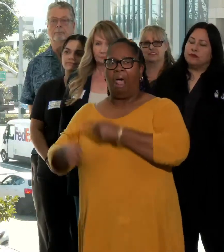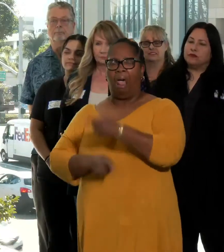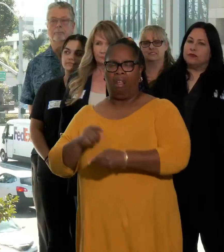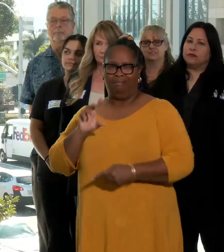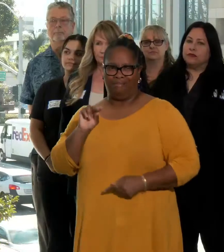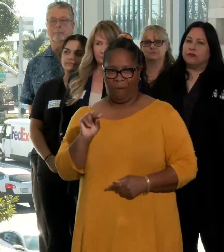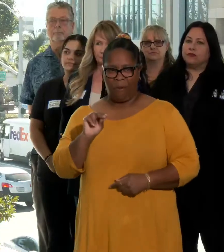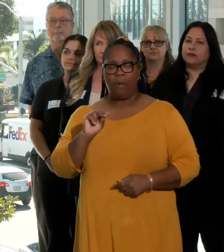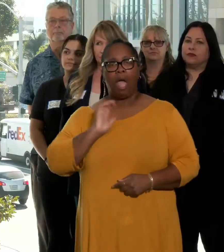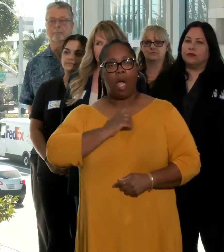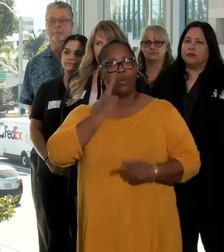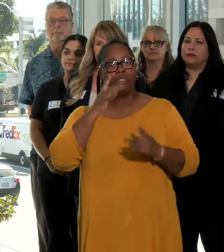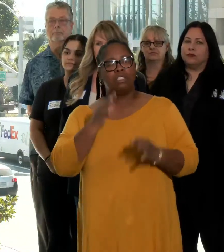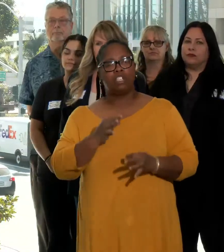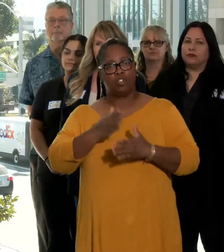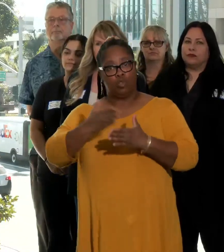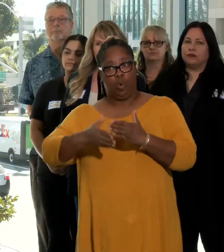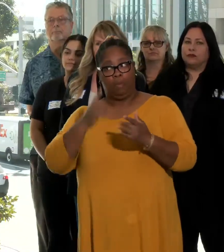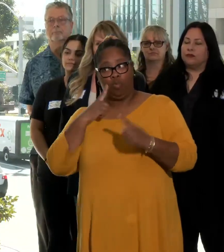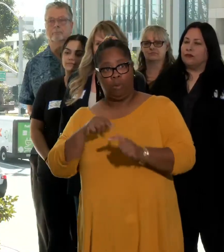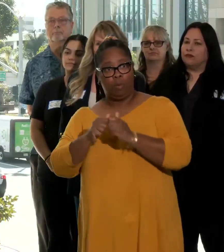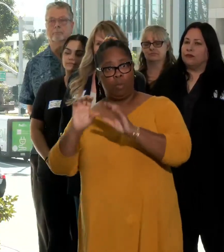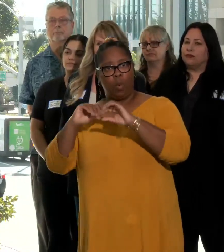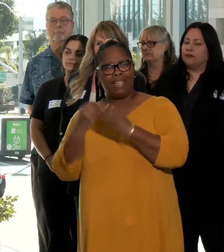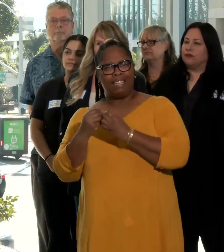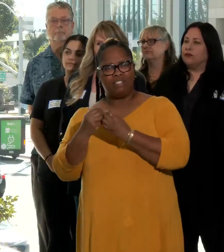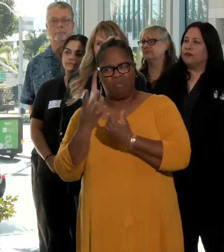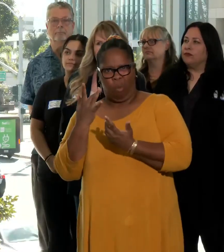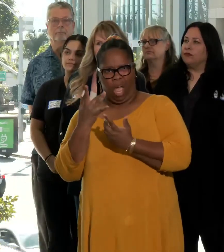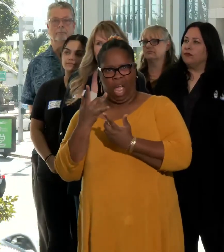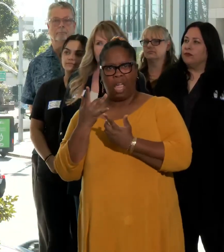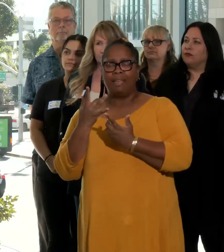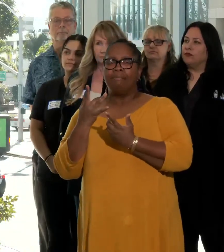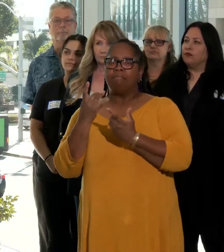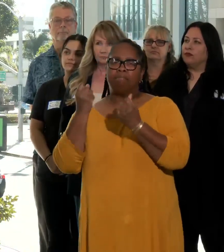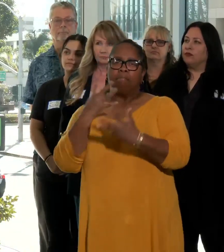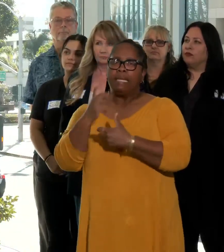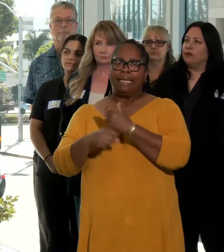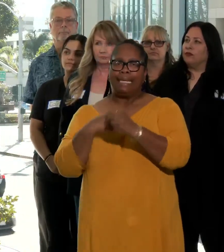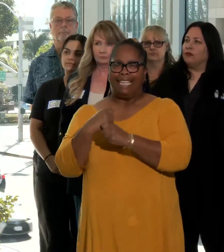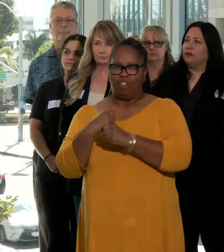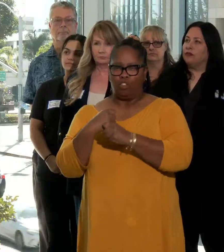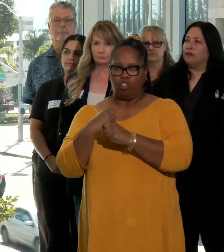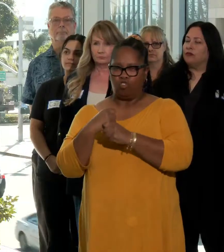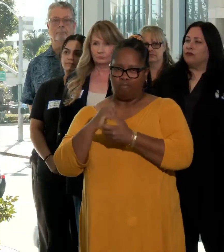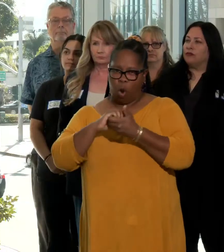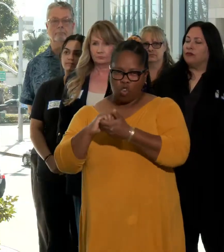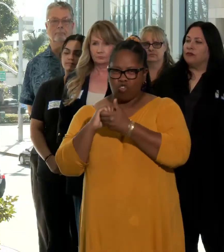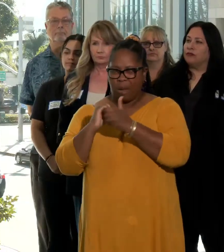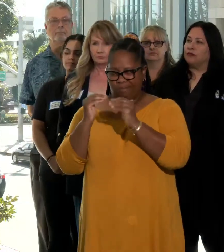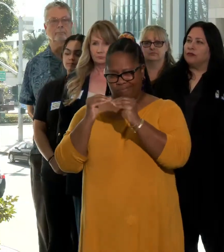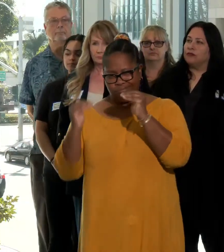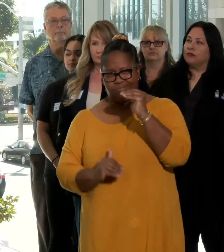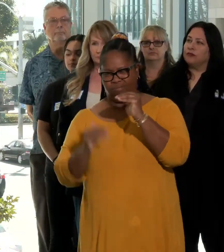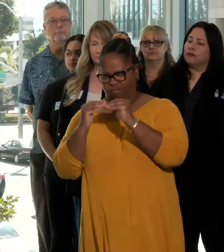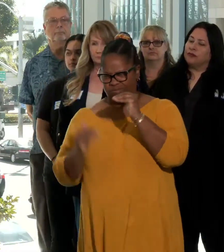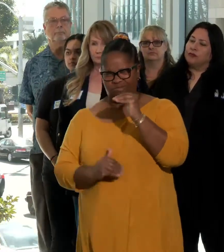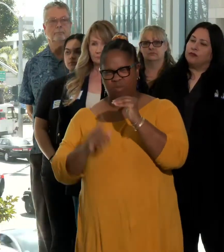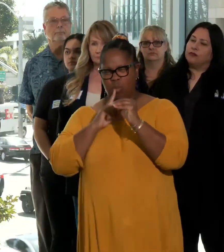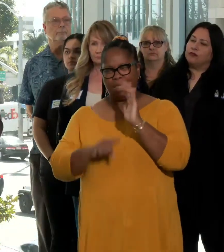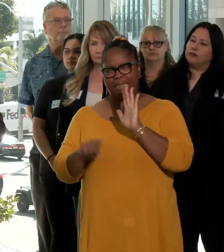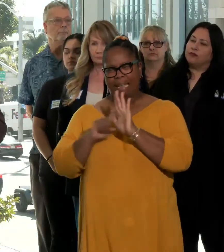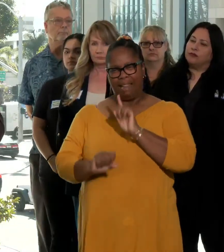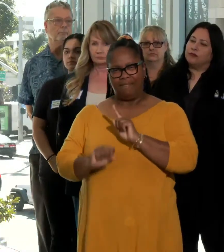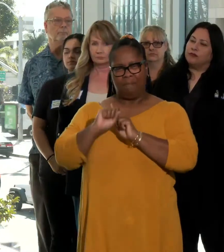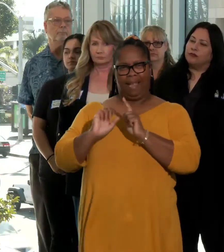agreement with the organization comes from years of an inequitable partnership that has negatively impacted